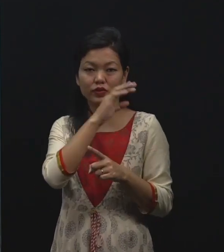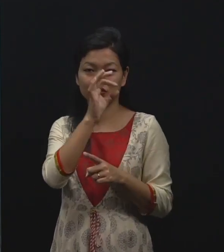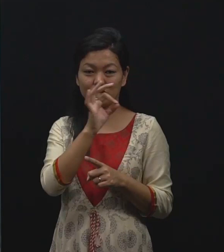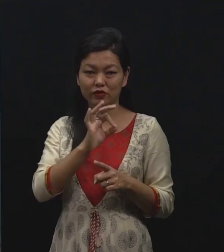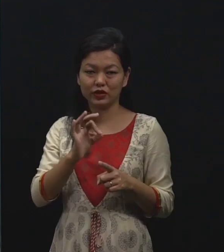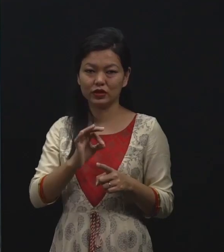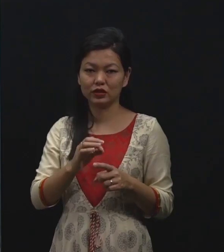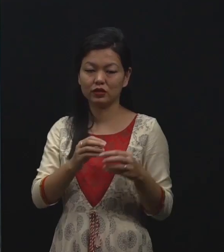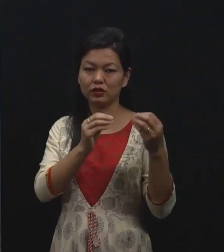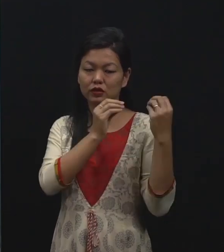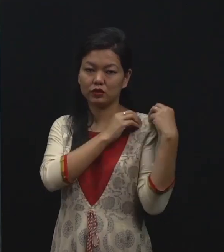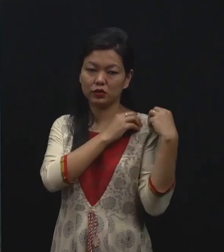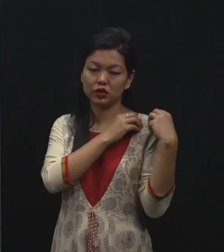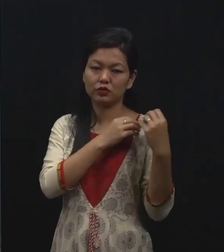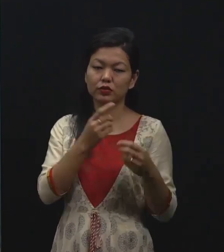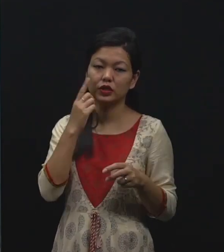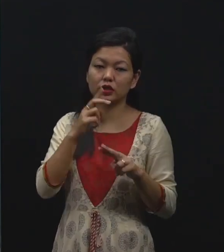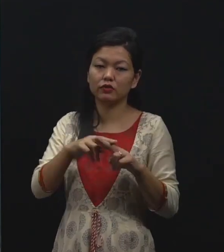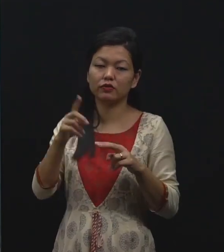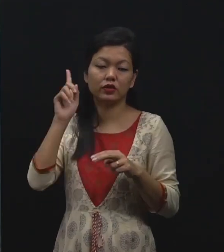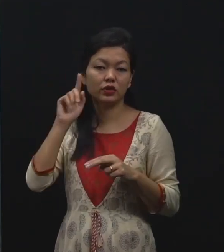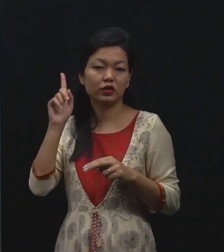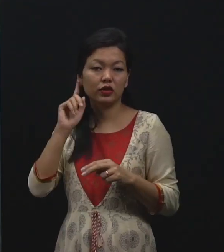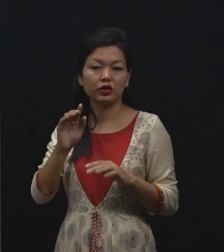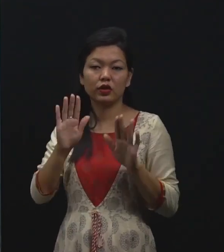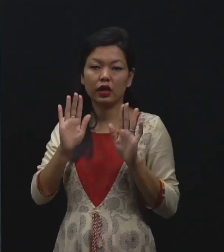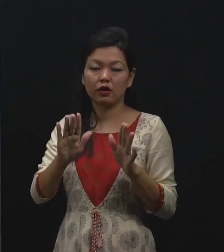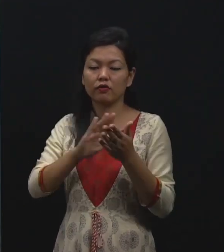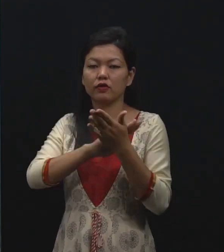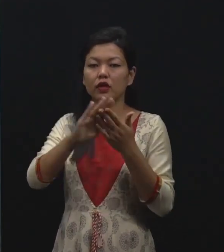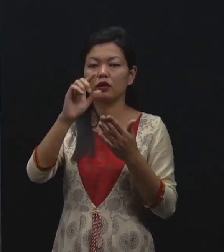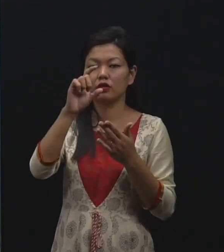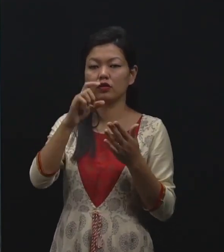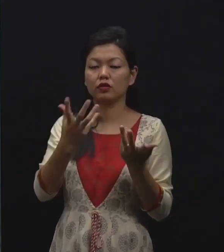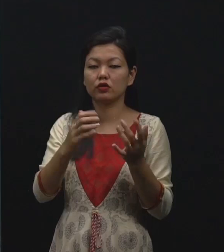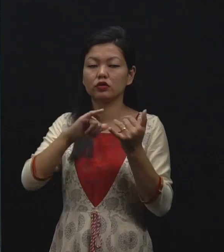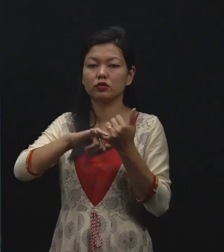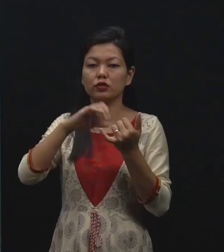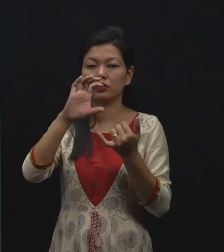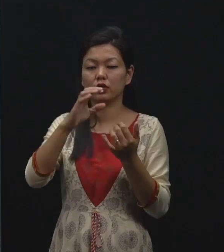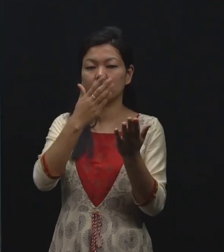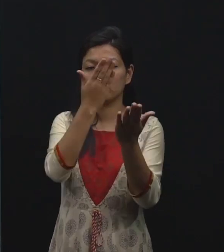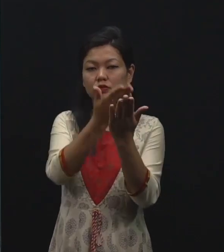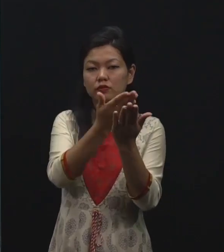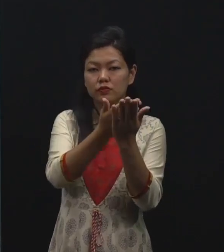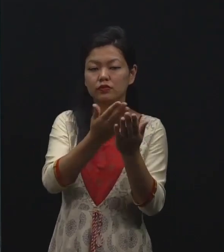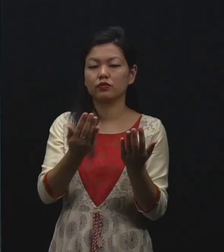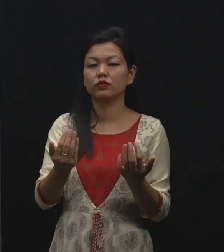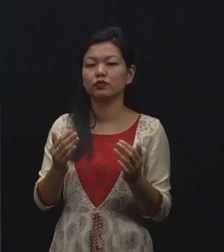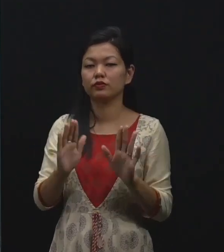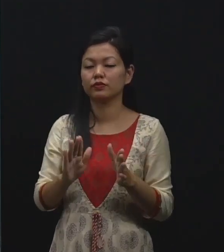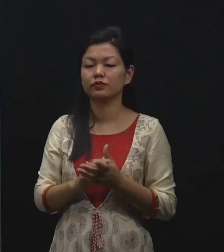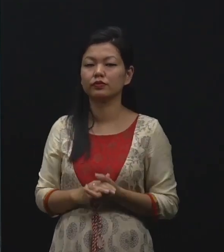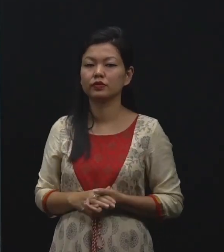the FIR, then you can also approach the court, all right? So that is all for this lesson. I hope